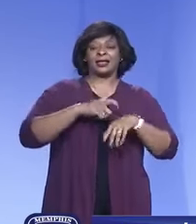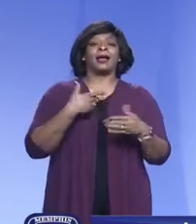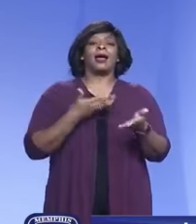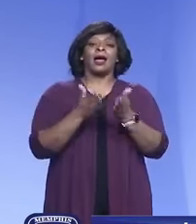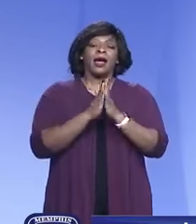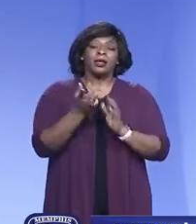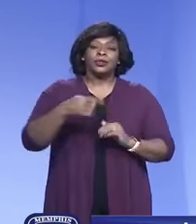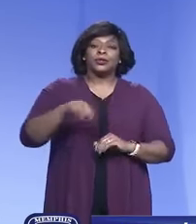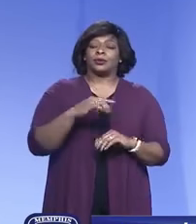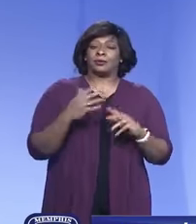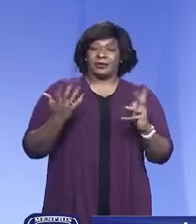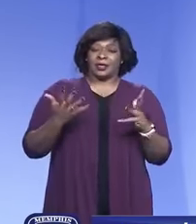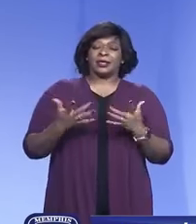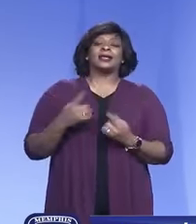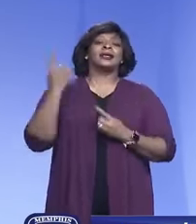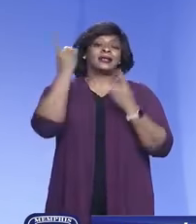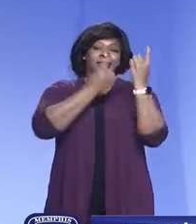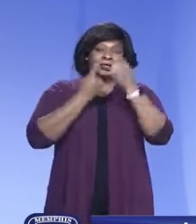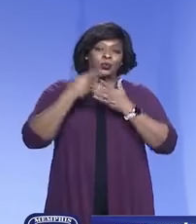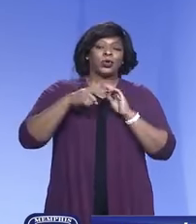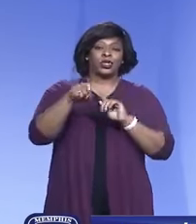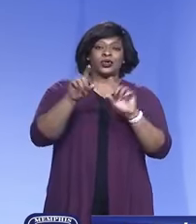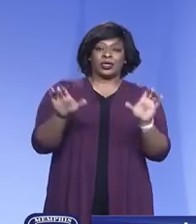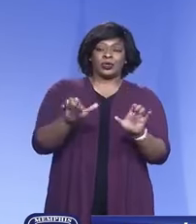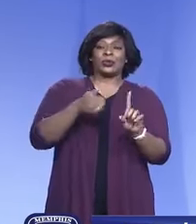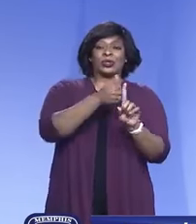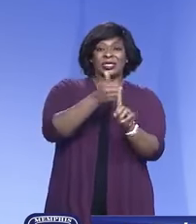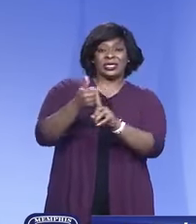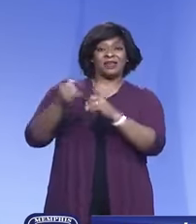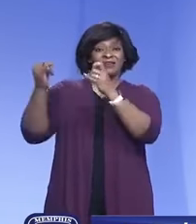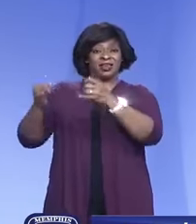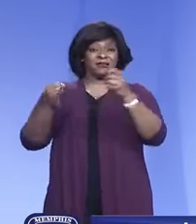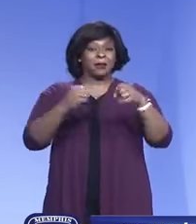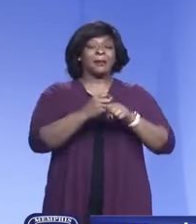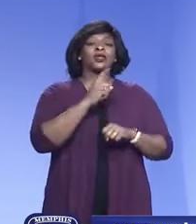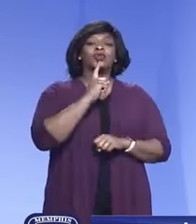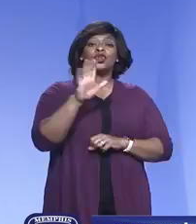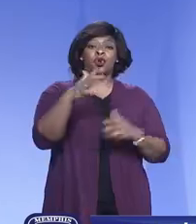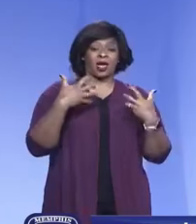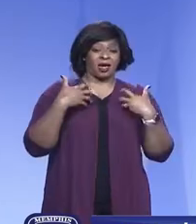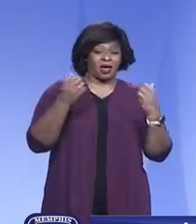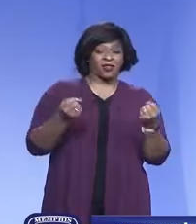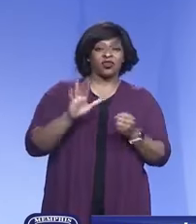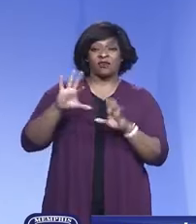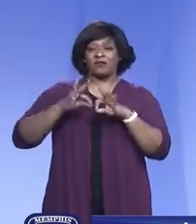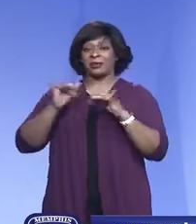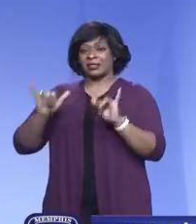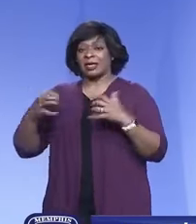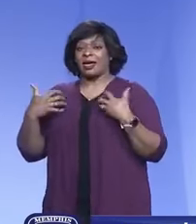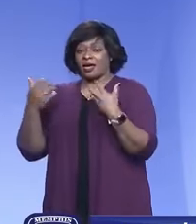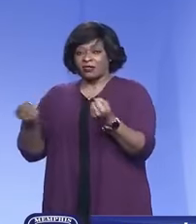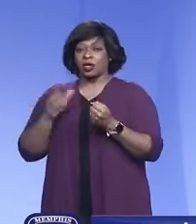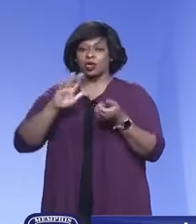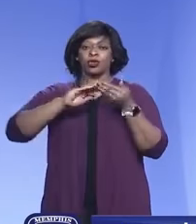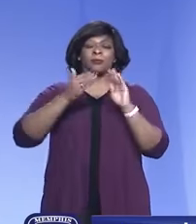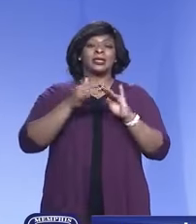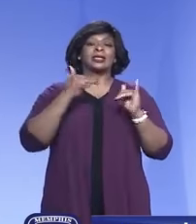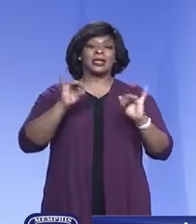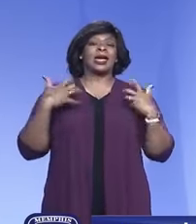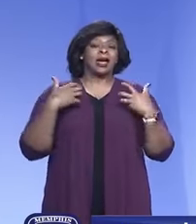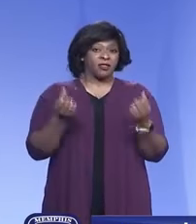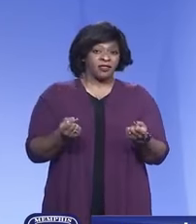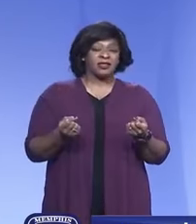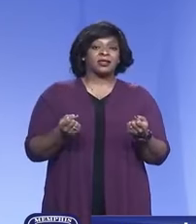you to consider what you can do individually to assure that you're healthy, your family is healthy, and your community is